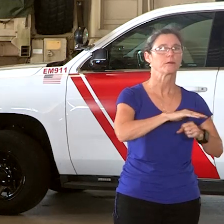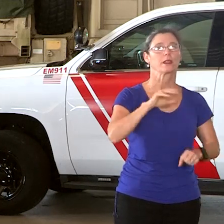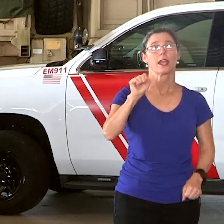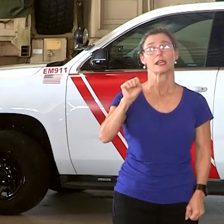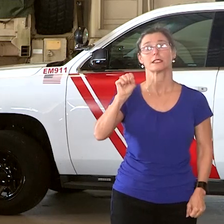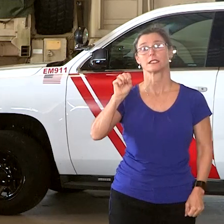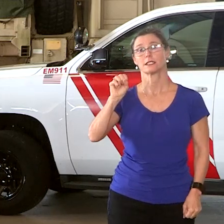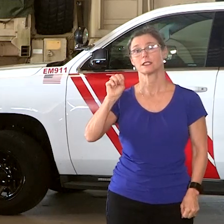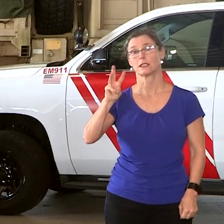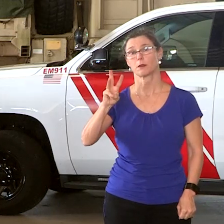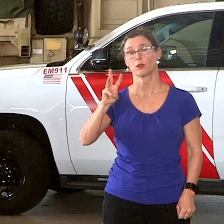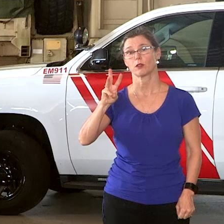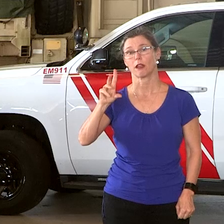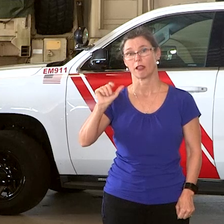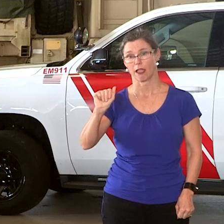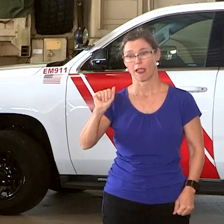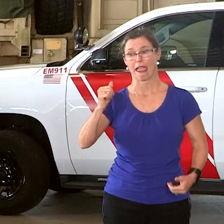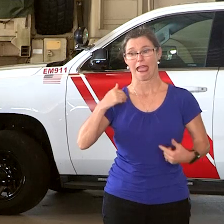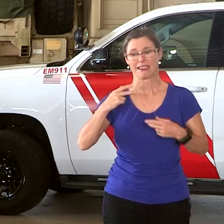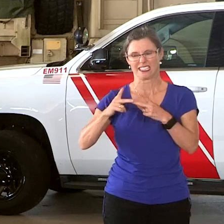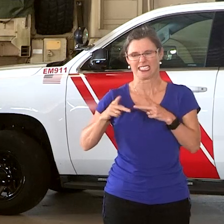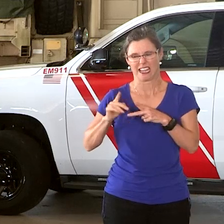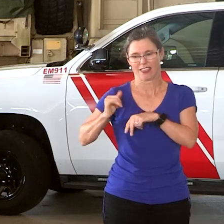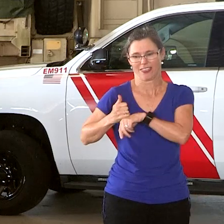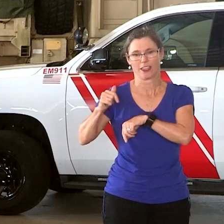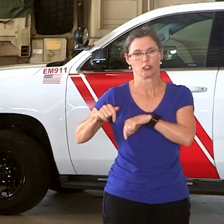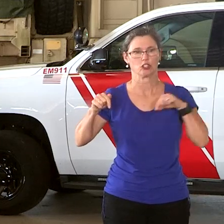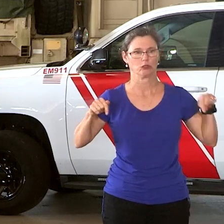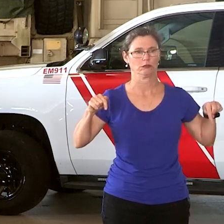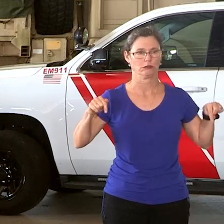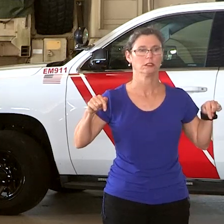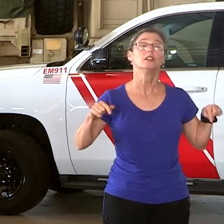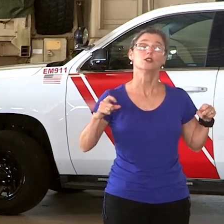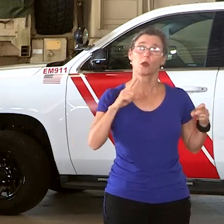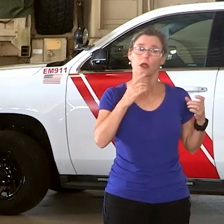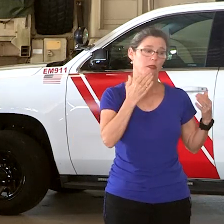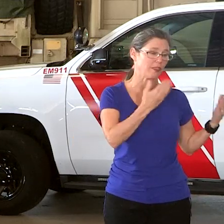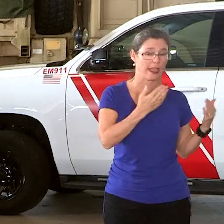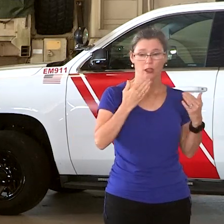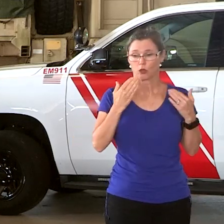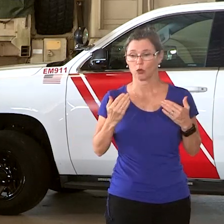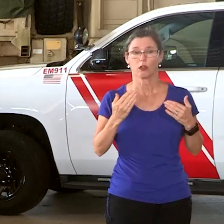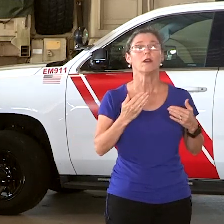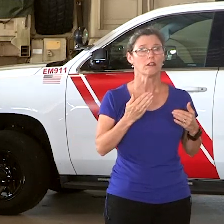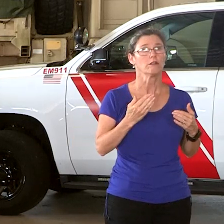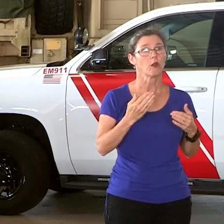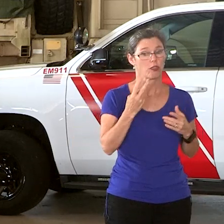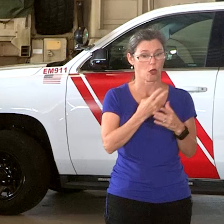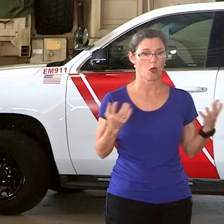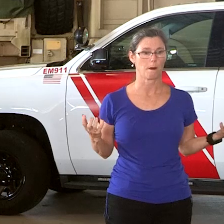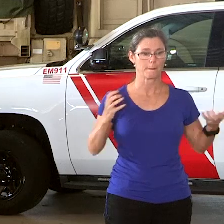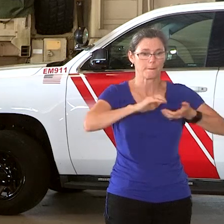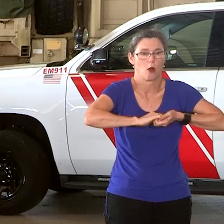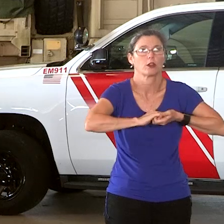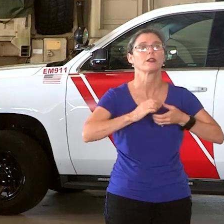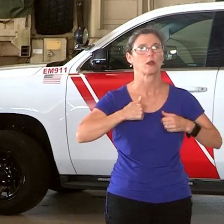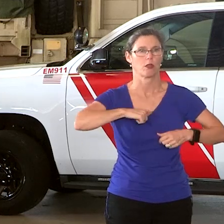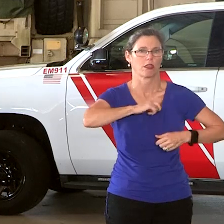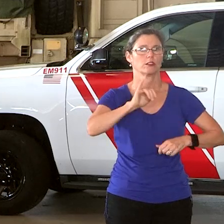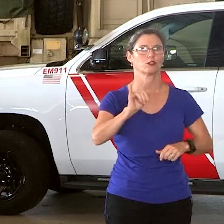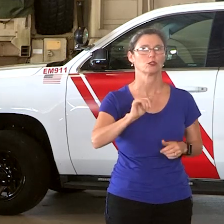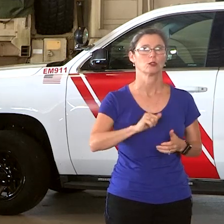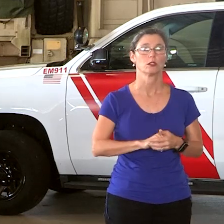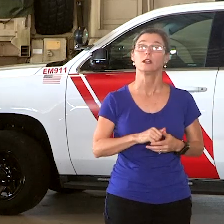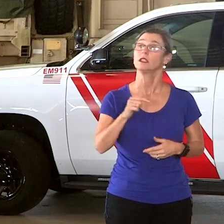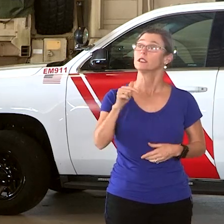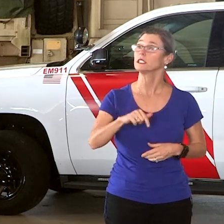be ongoing testing. So I certainly want to recognize their contribution to this effort as good partners. This testing